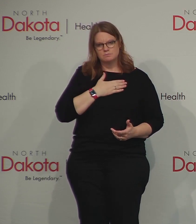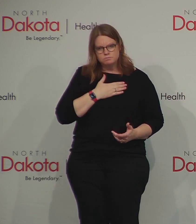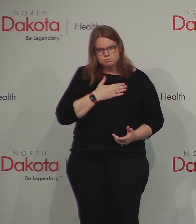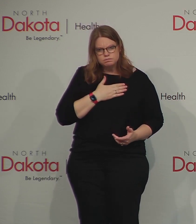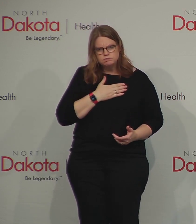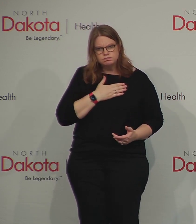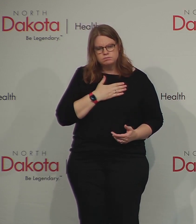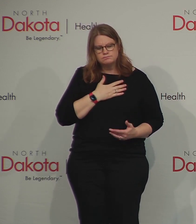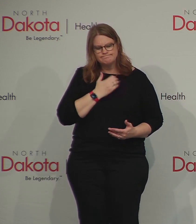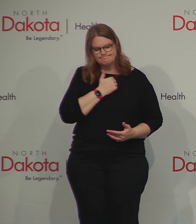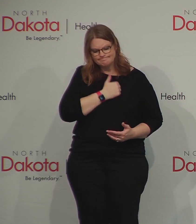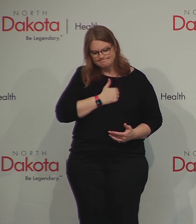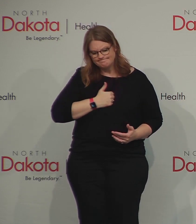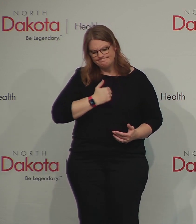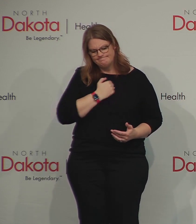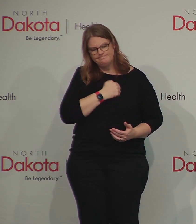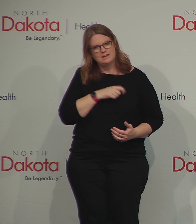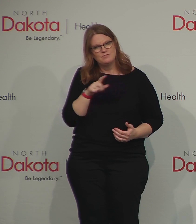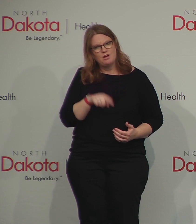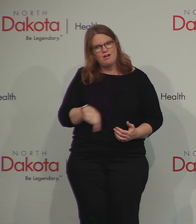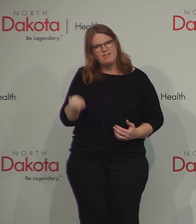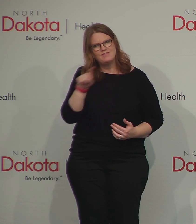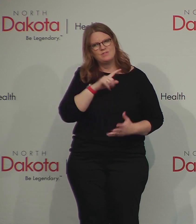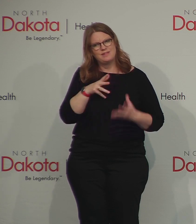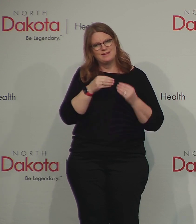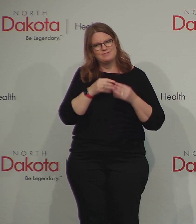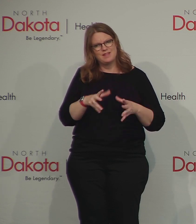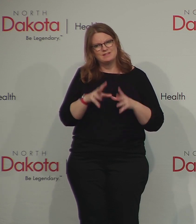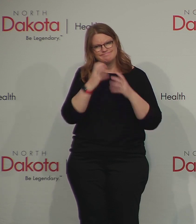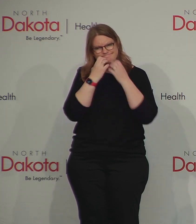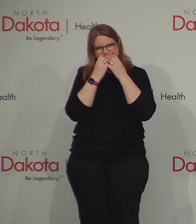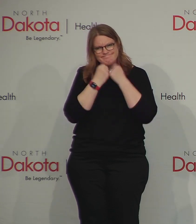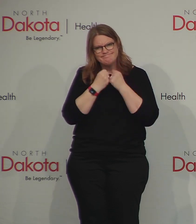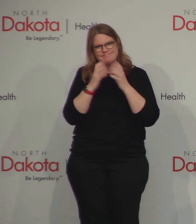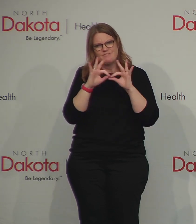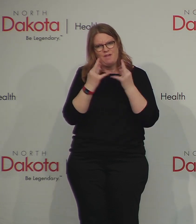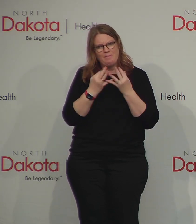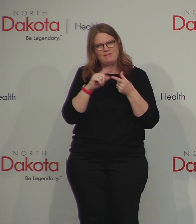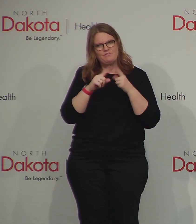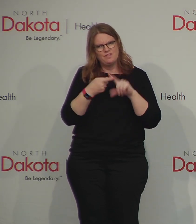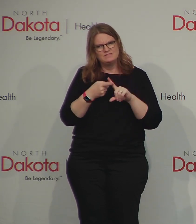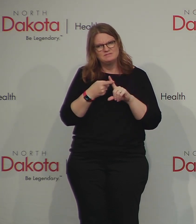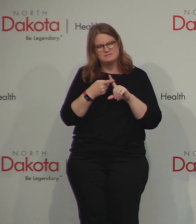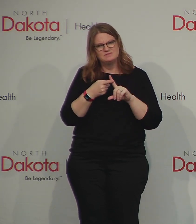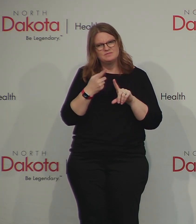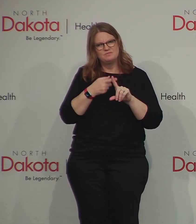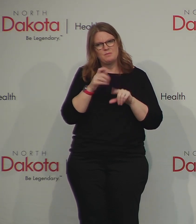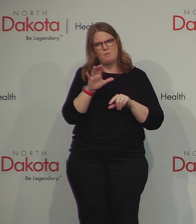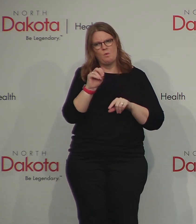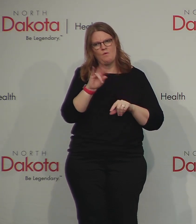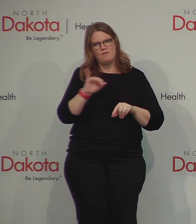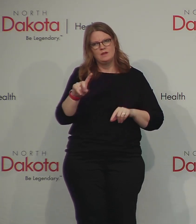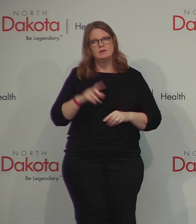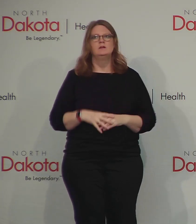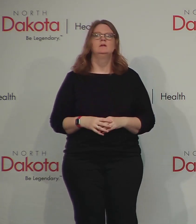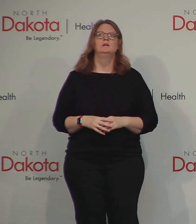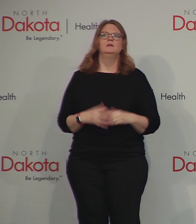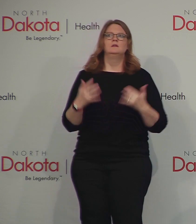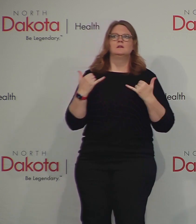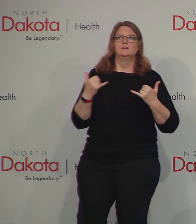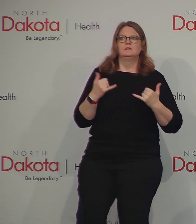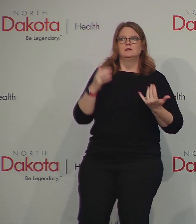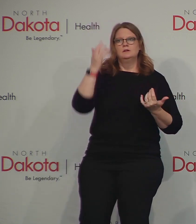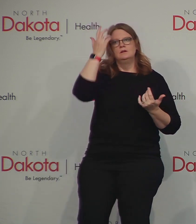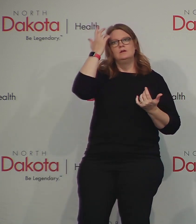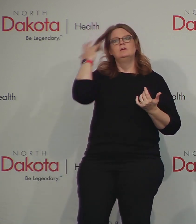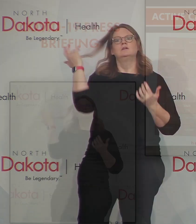who've lost loved ones during COVID-19. When we take a look at cases statewide, the North Dakota has